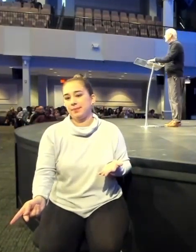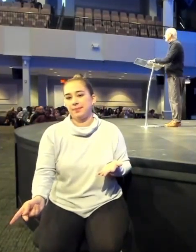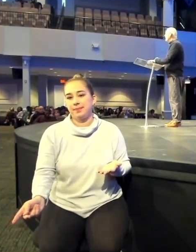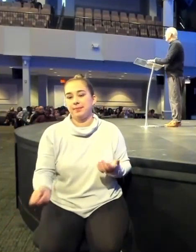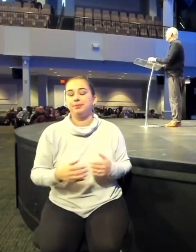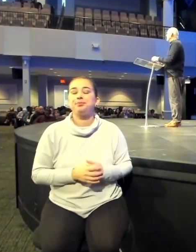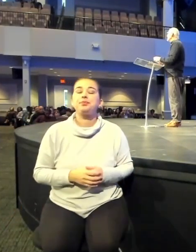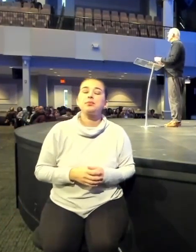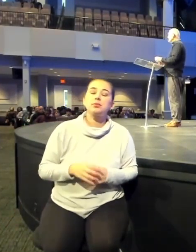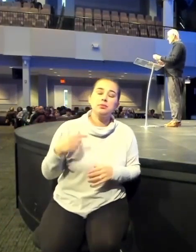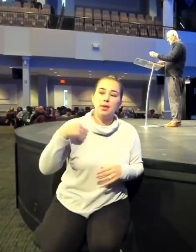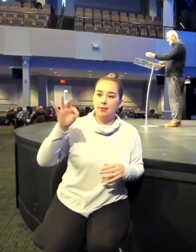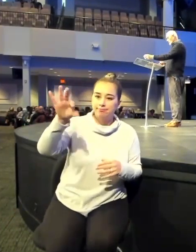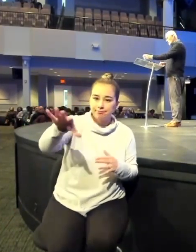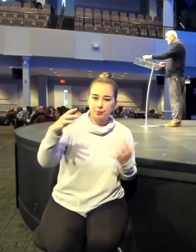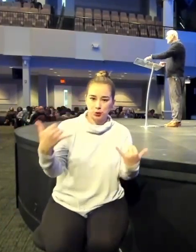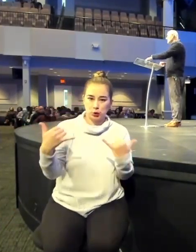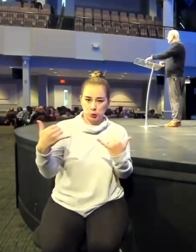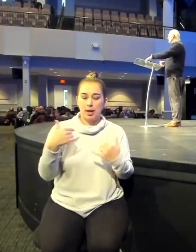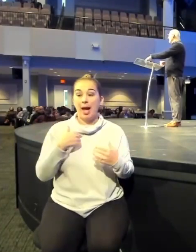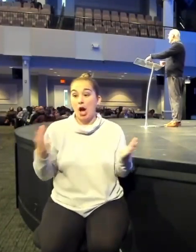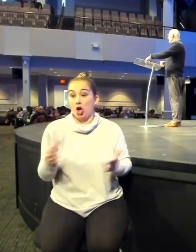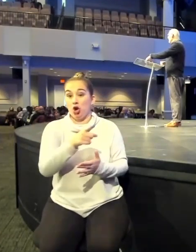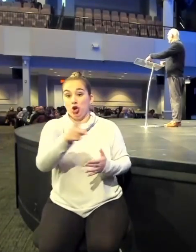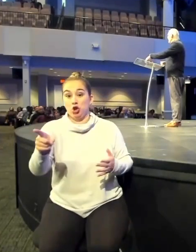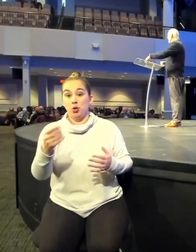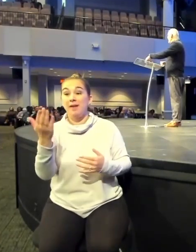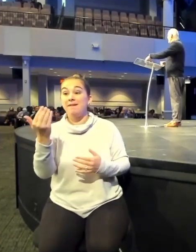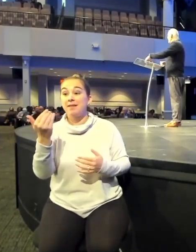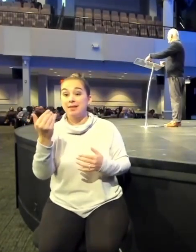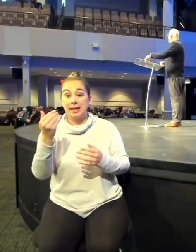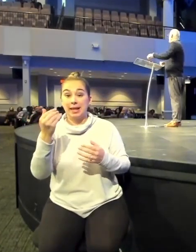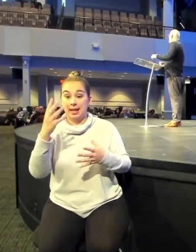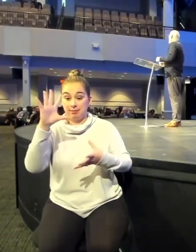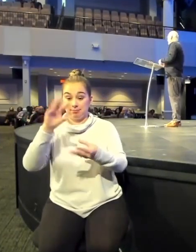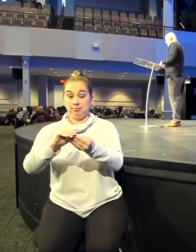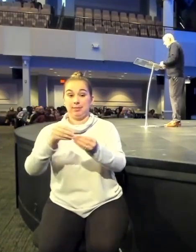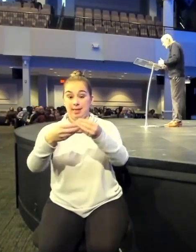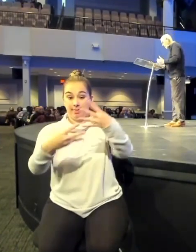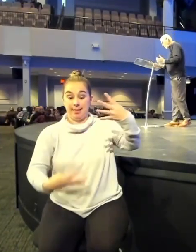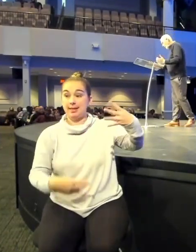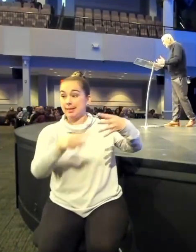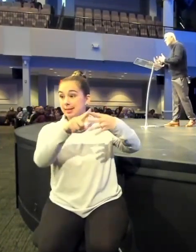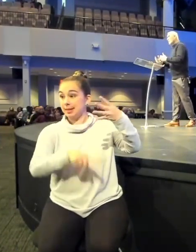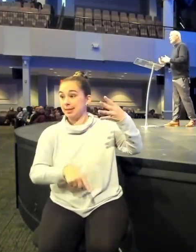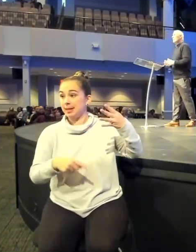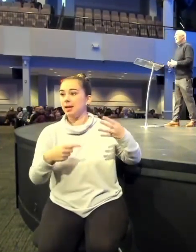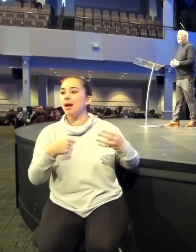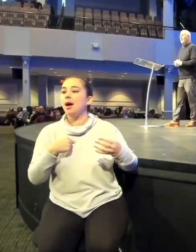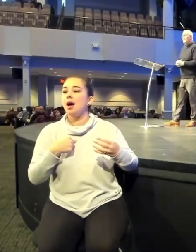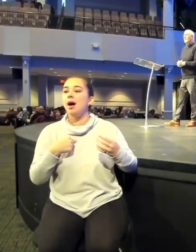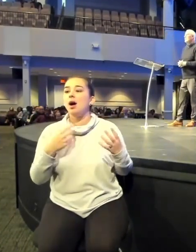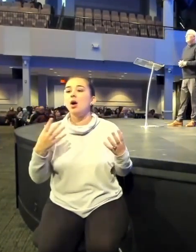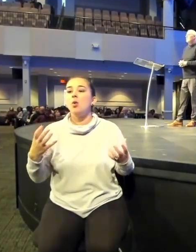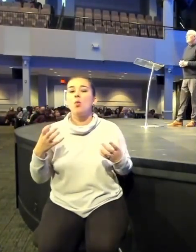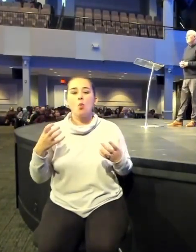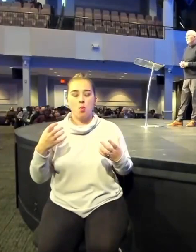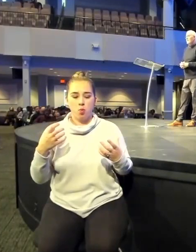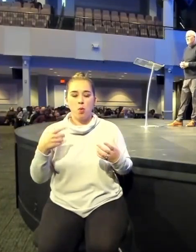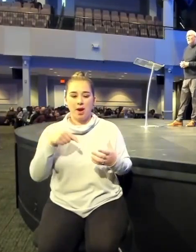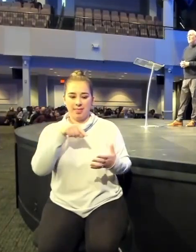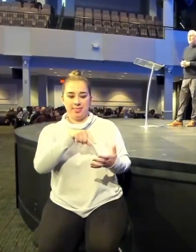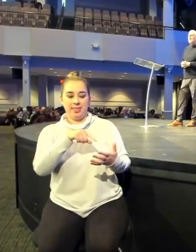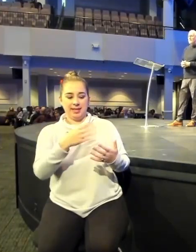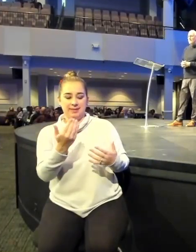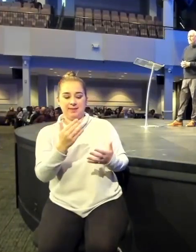submit to you today and encourage you to take this list and let it become what I want it to become in my life in a new and fresh